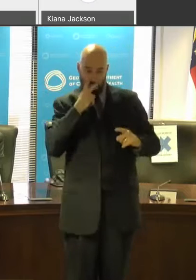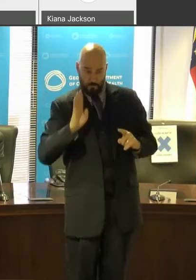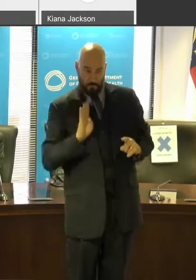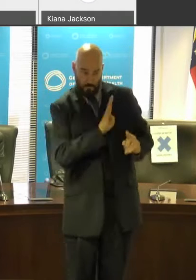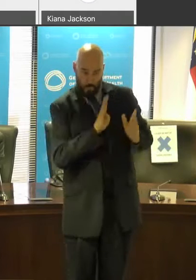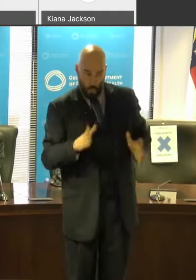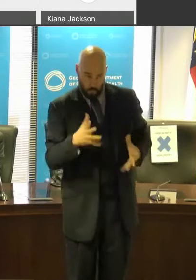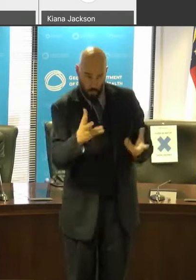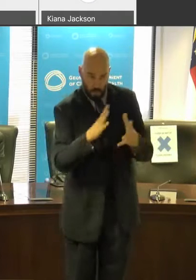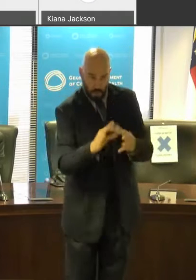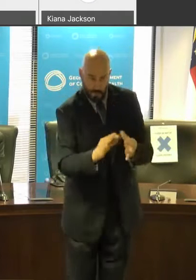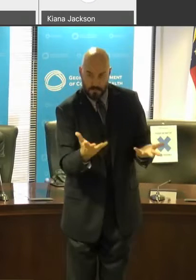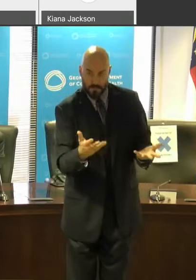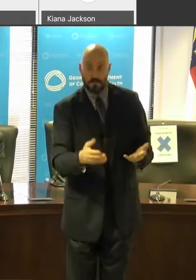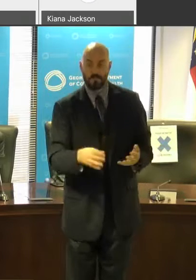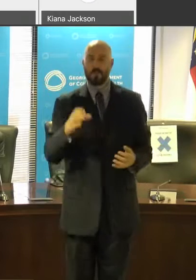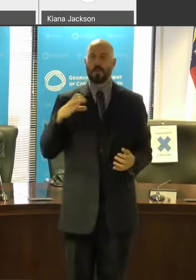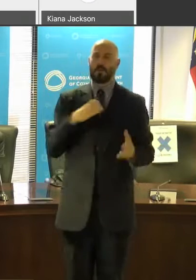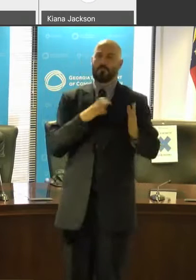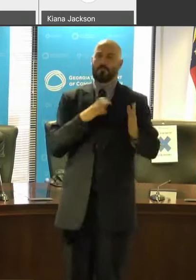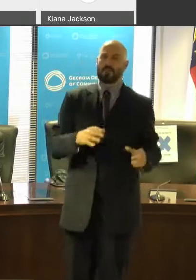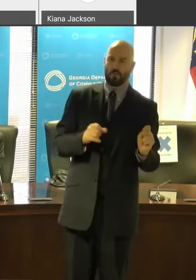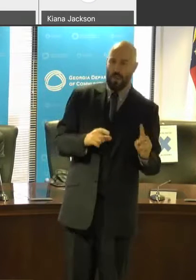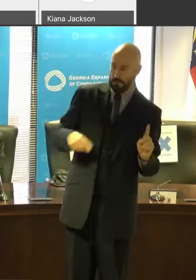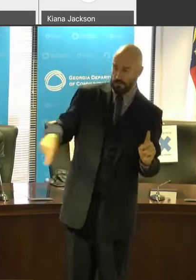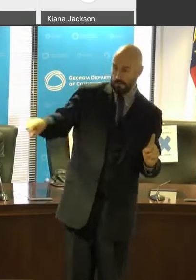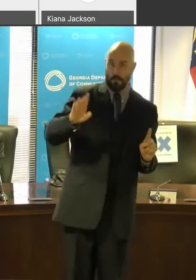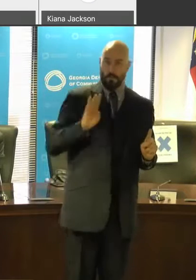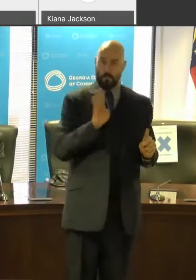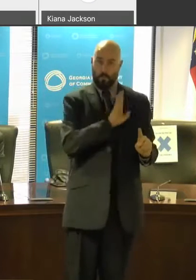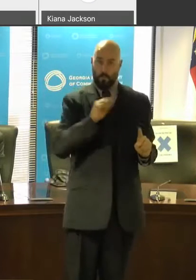Any questions, comments from the board, please?